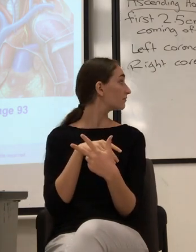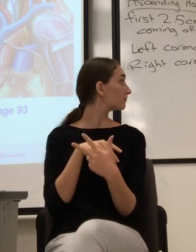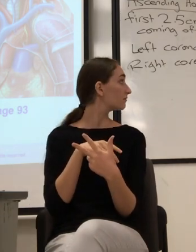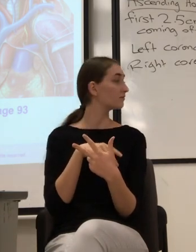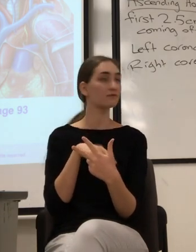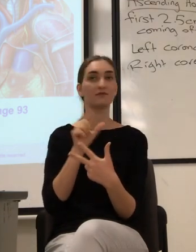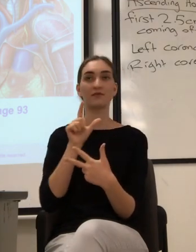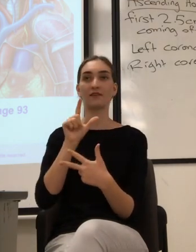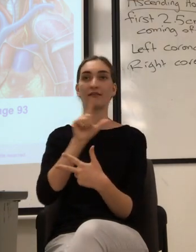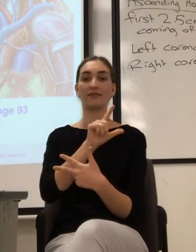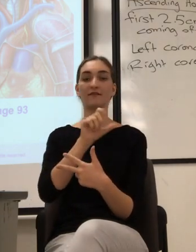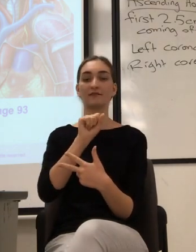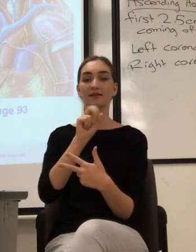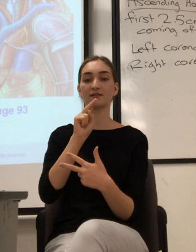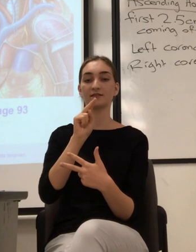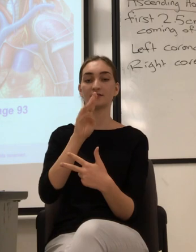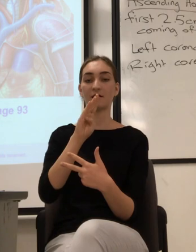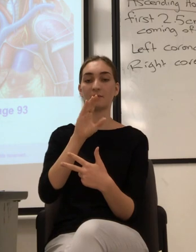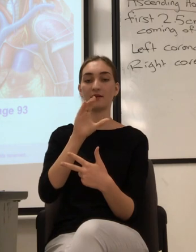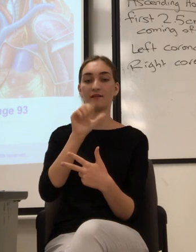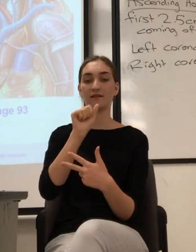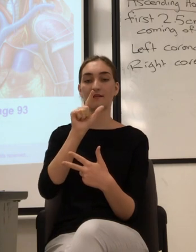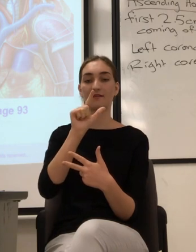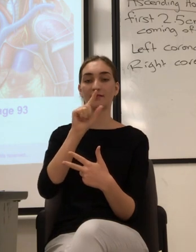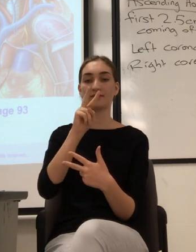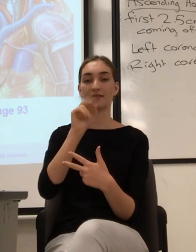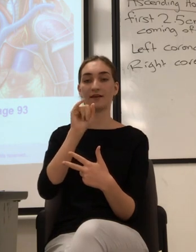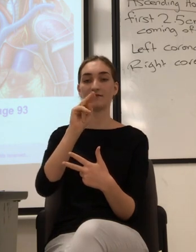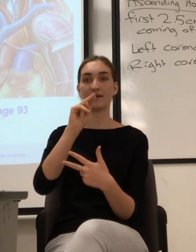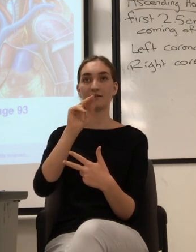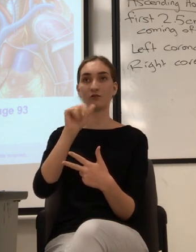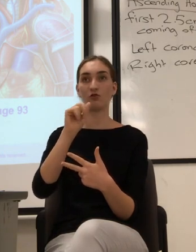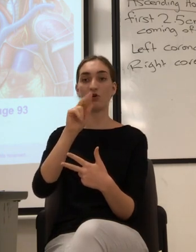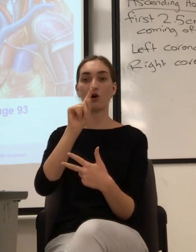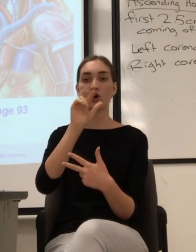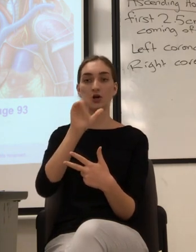and then left subclavian artery.